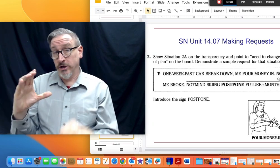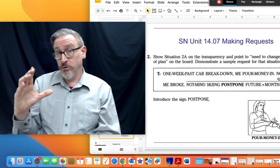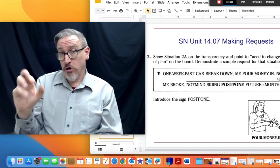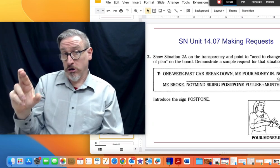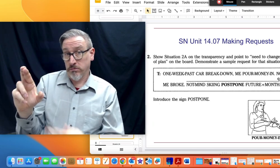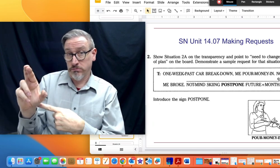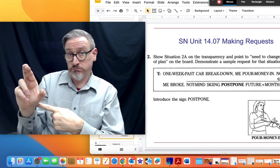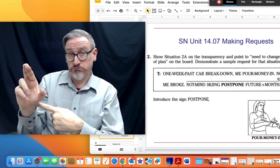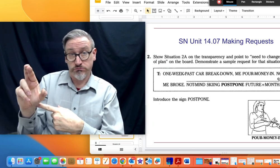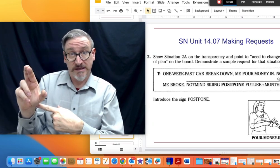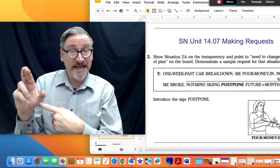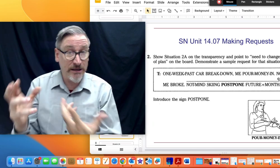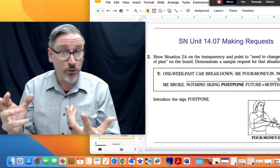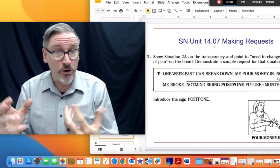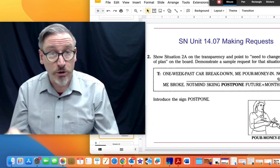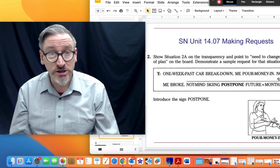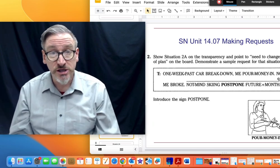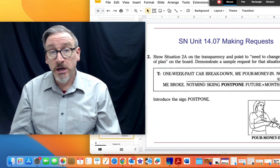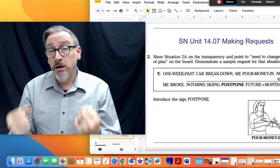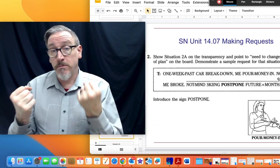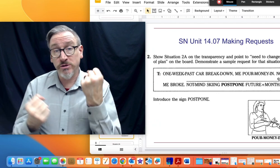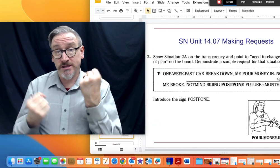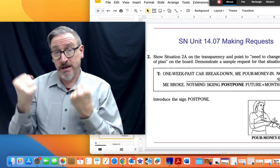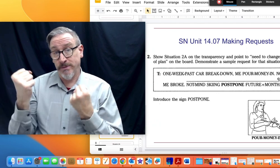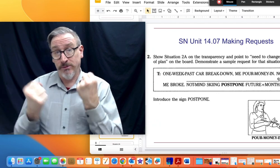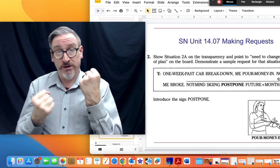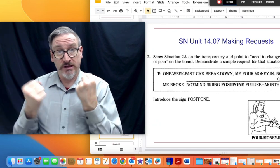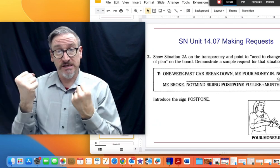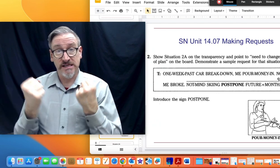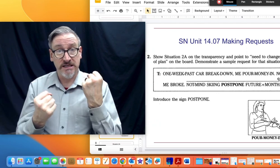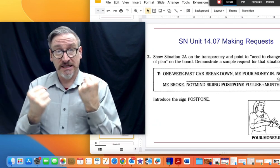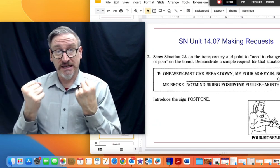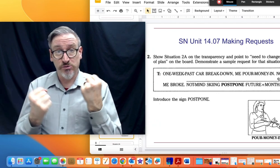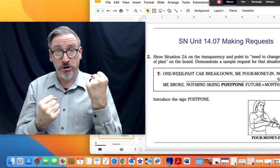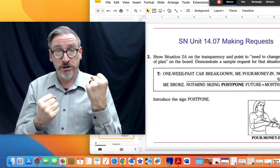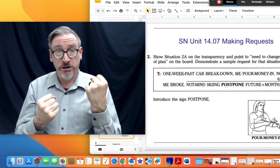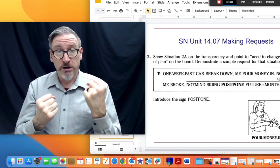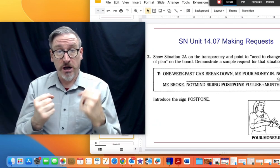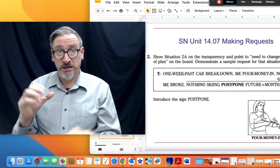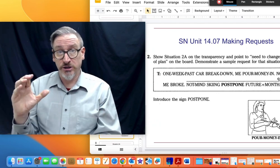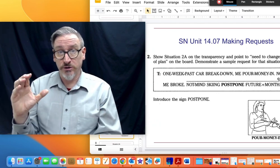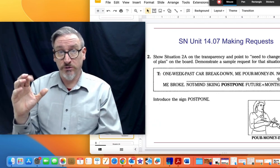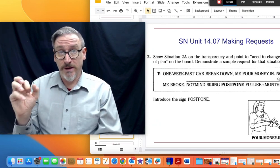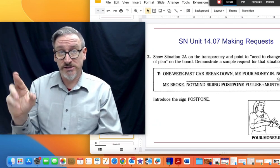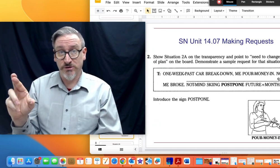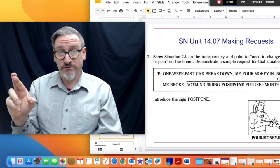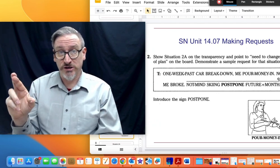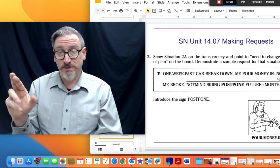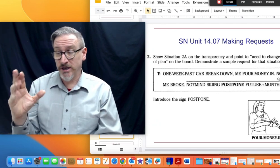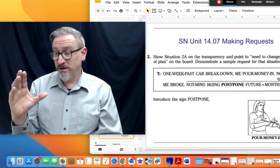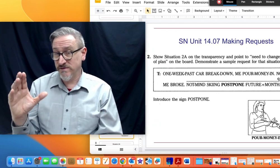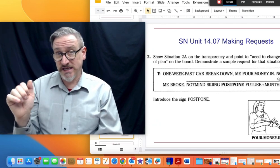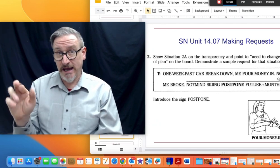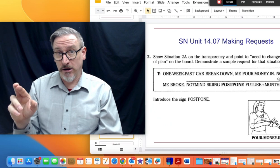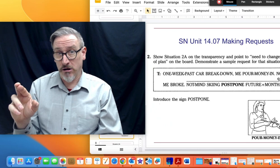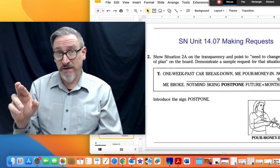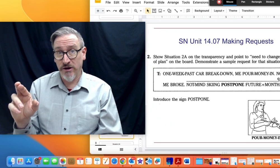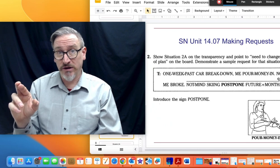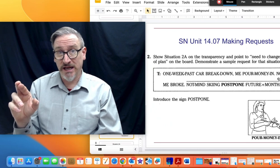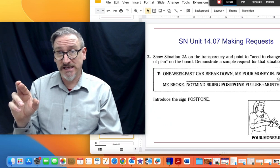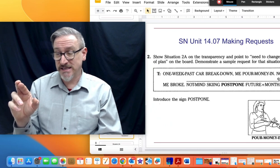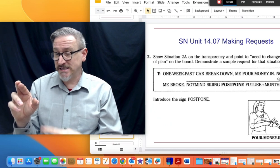or we could do car. Either one works. Most of the time, people think this is a lot less work until you master the finger spelling of